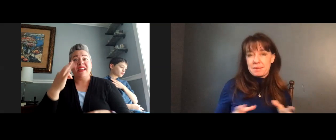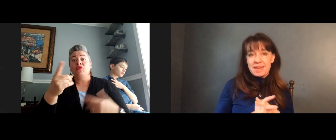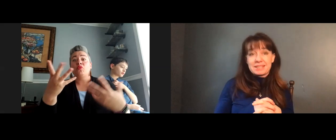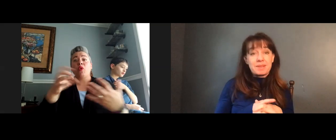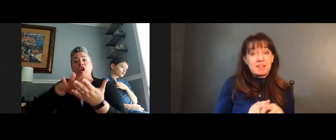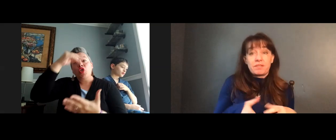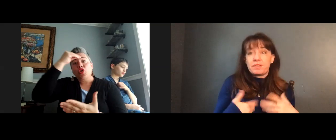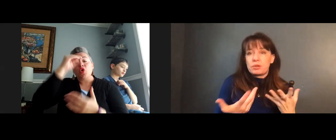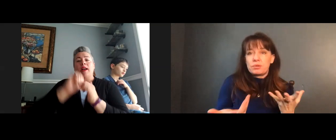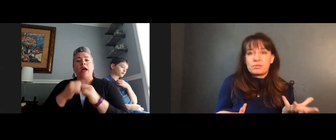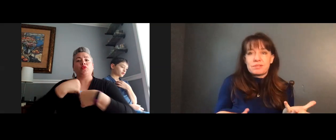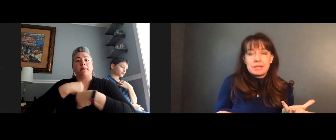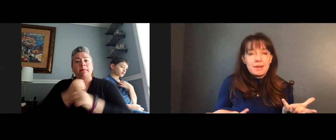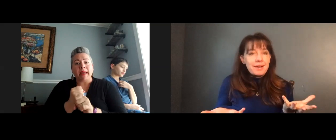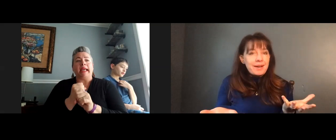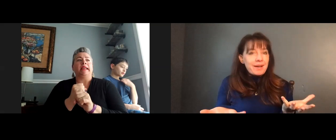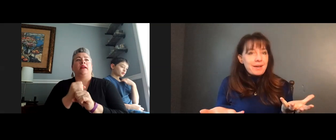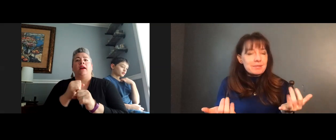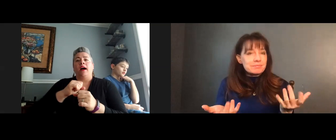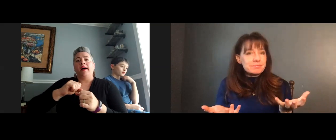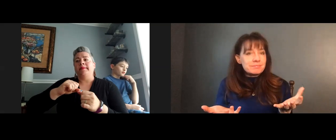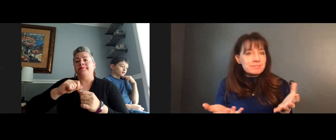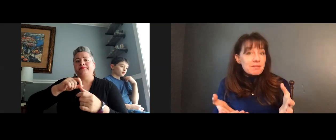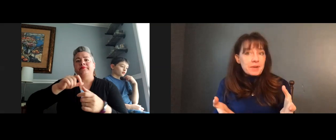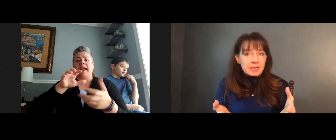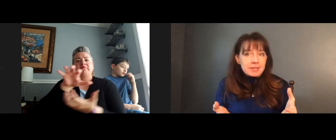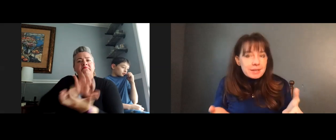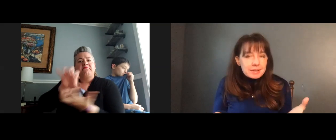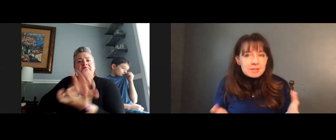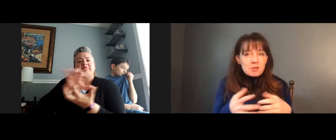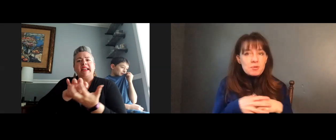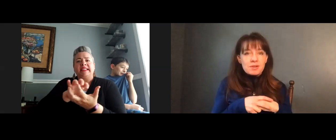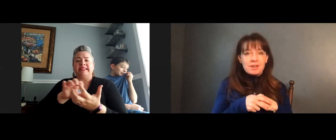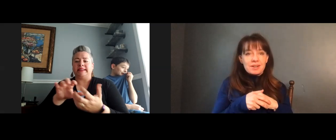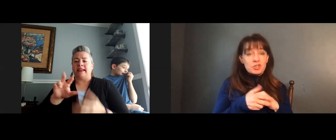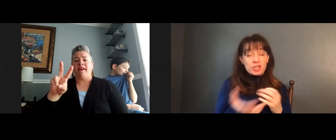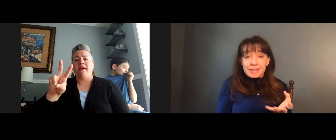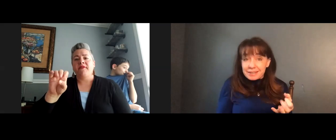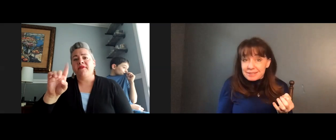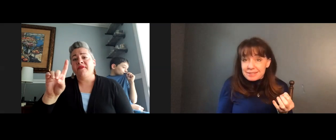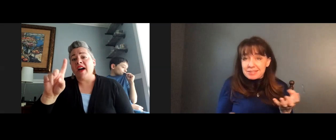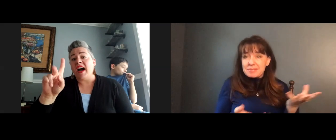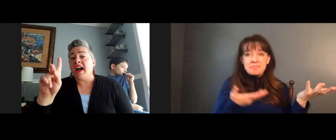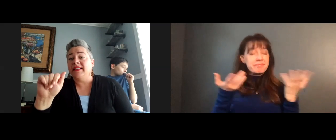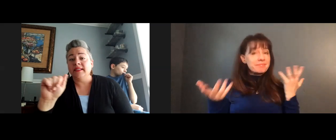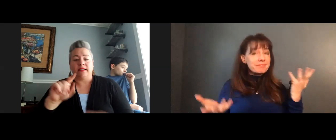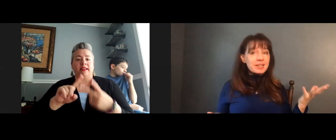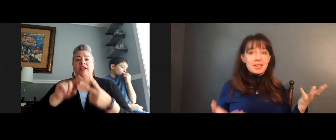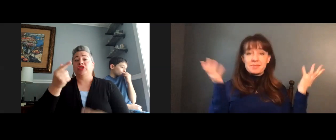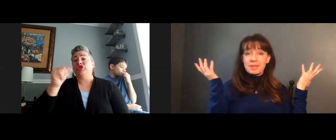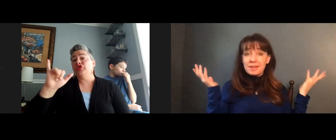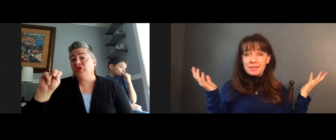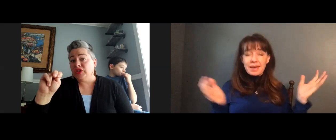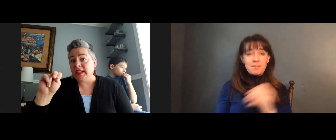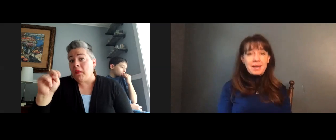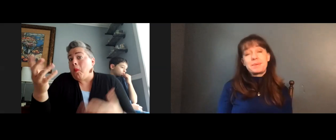to maybe make some infused um vodkas or gins you